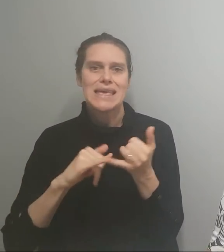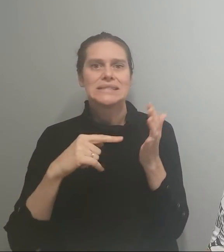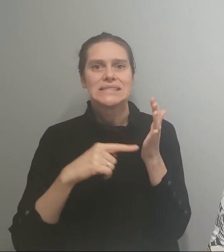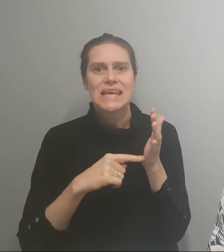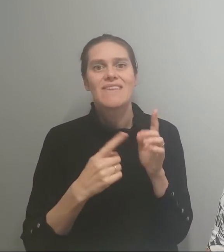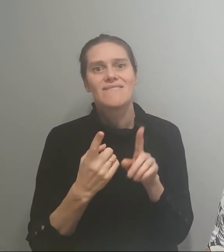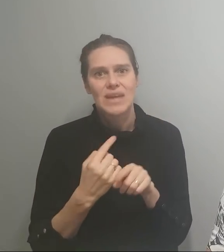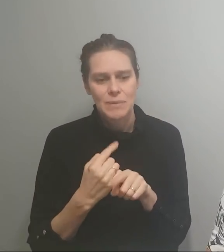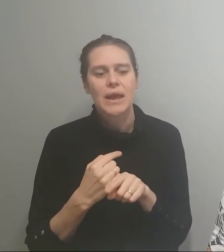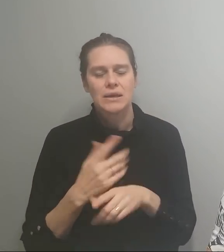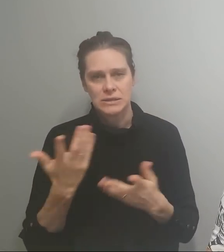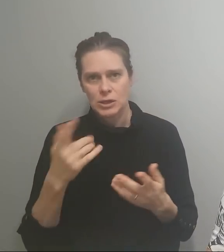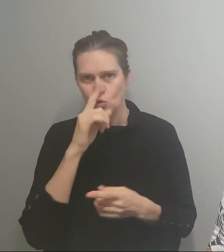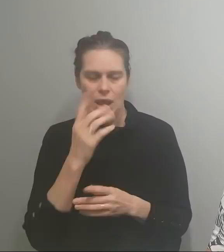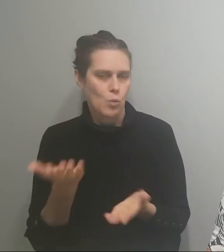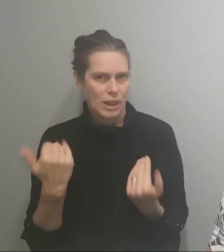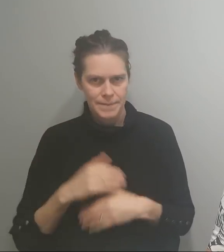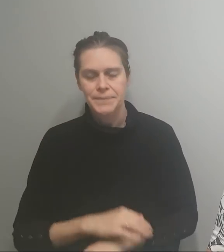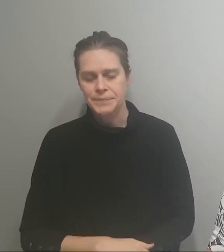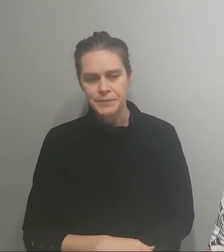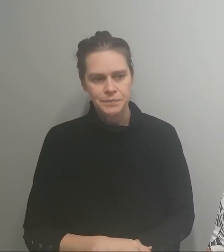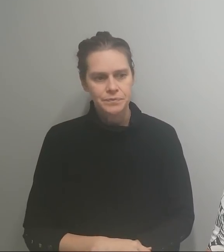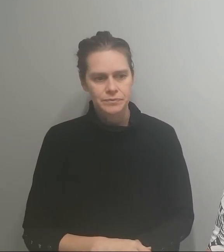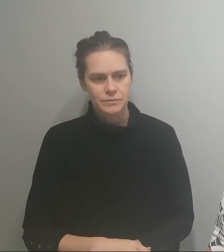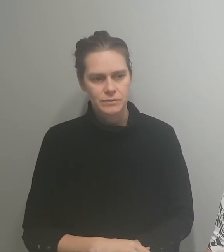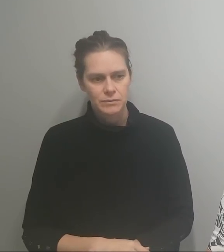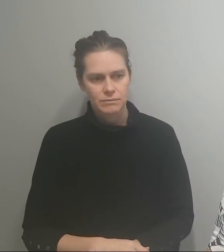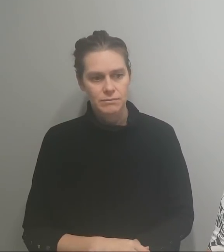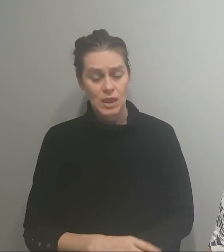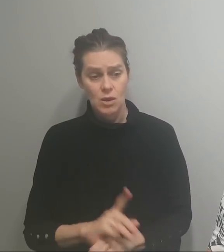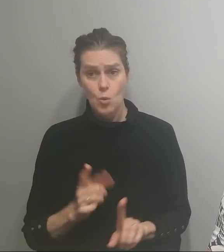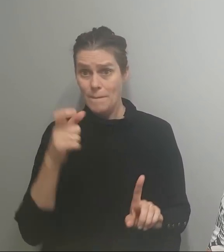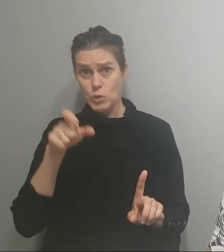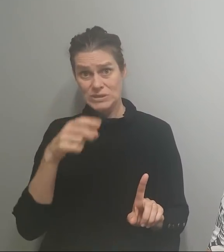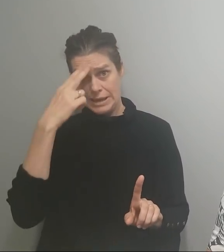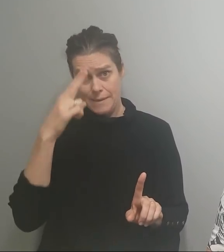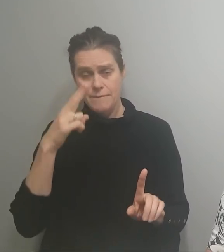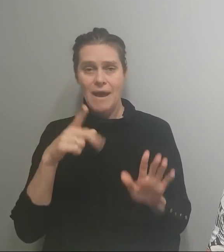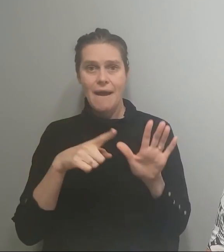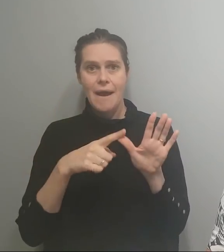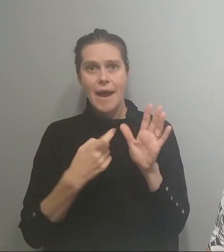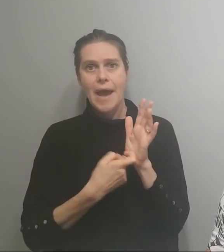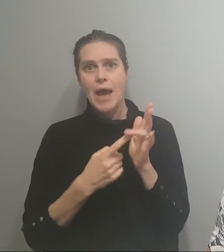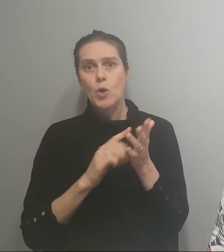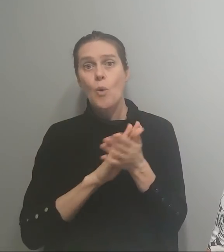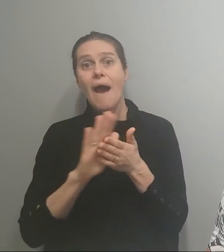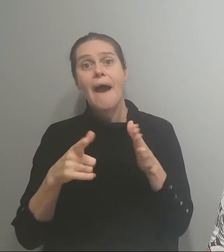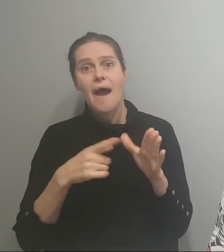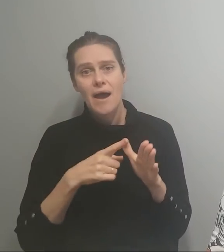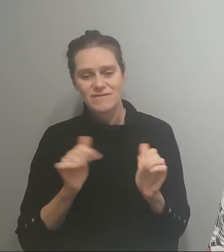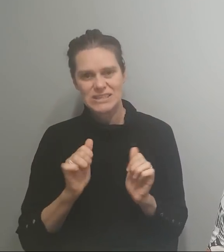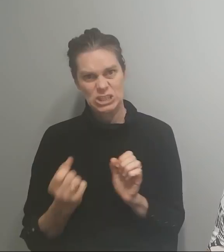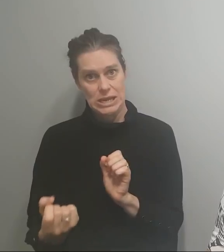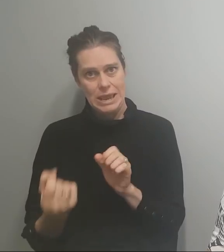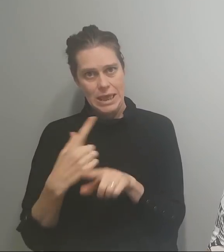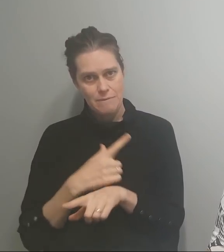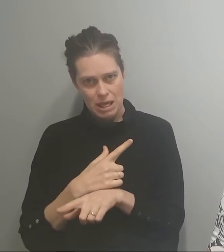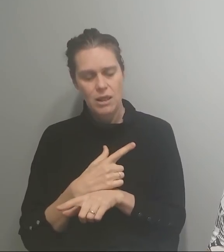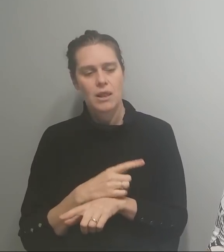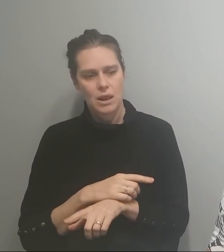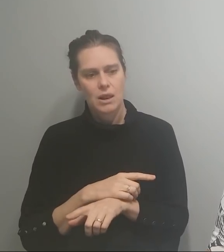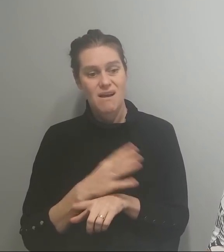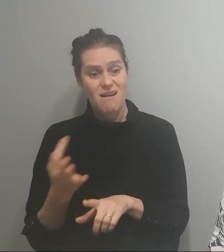session. I've got a question from Araha via email. Is it likely that individual funding for disabled people